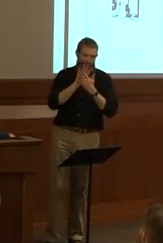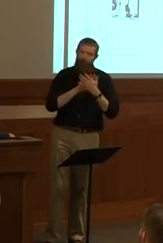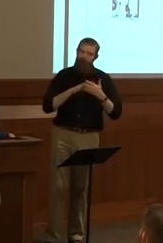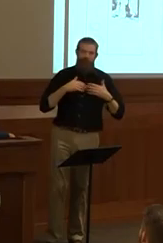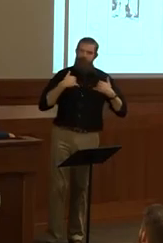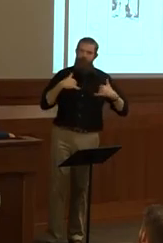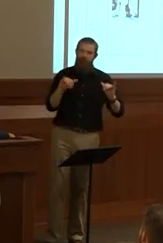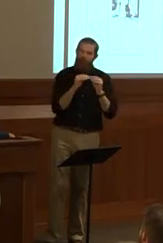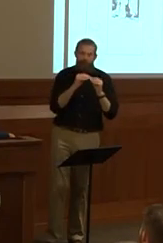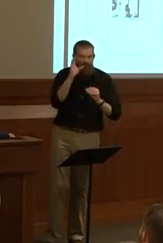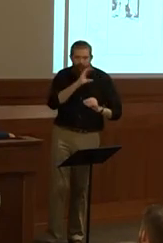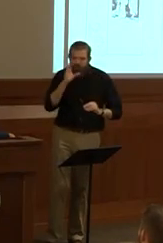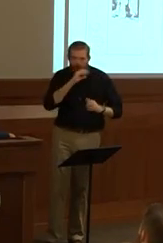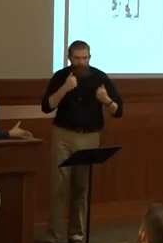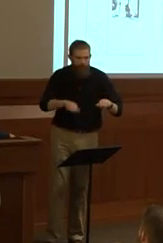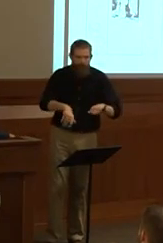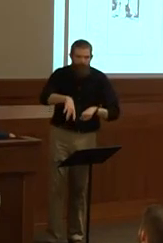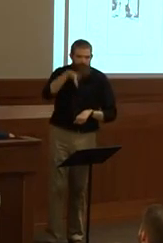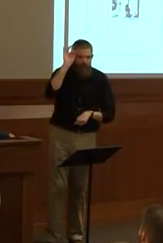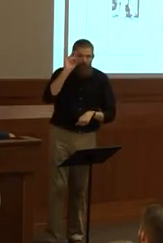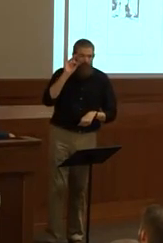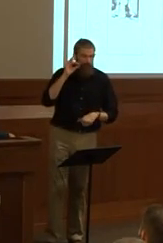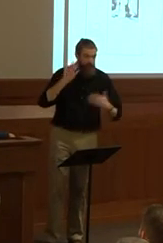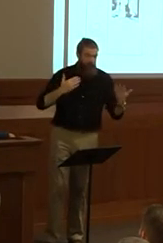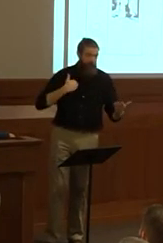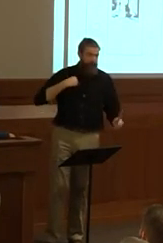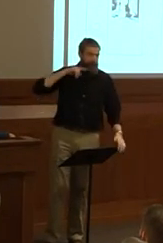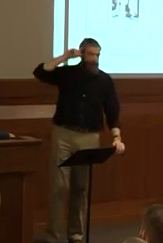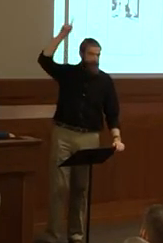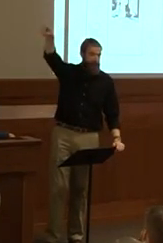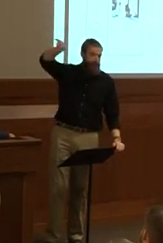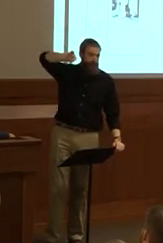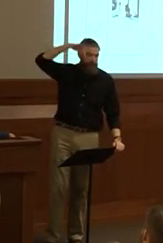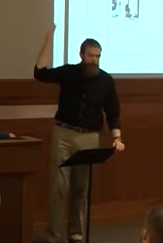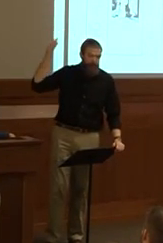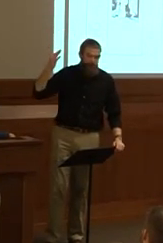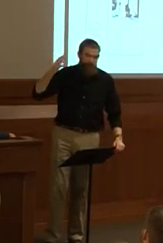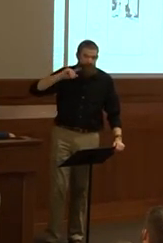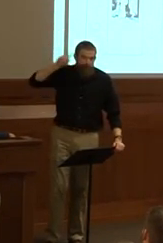some exist in France. I might have to go there to get them.